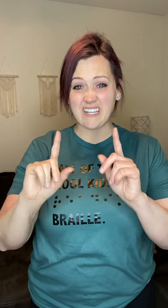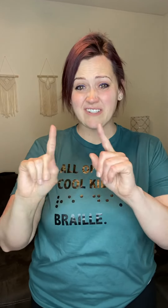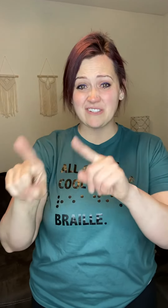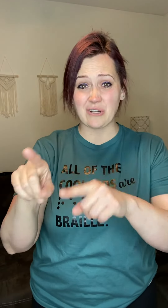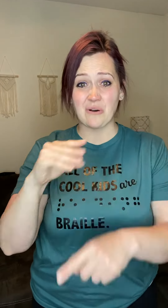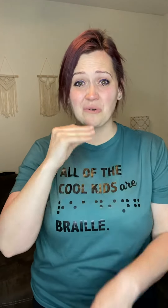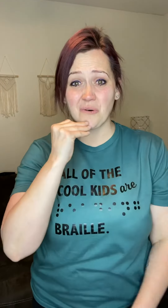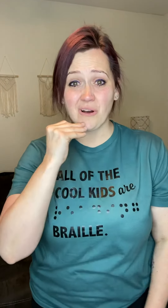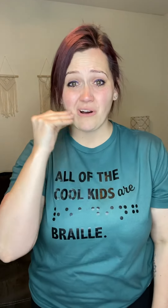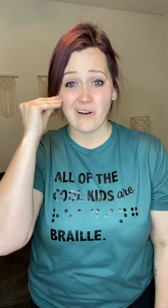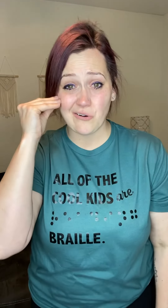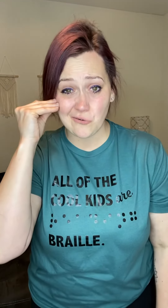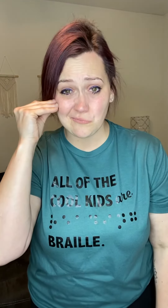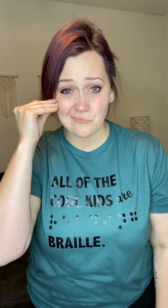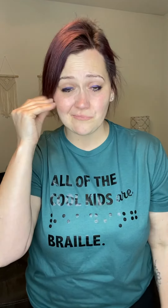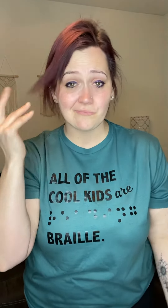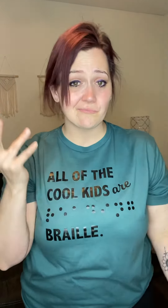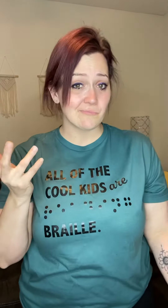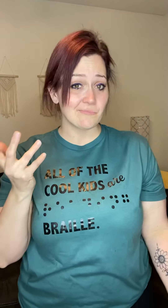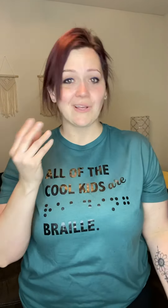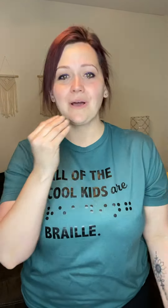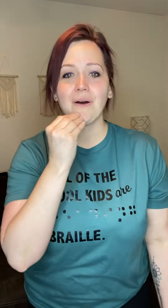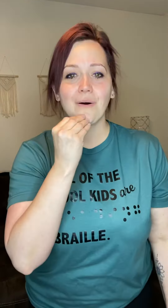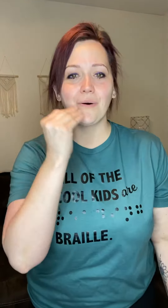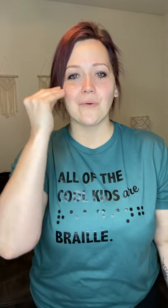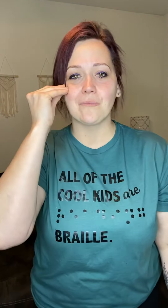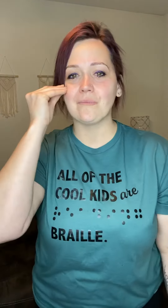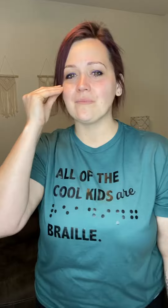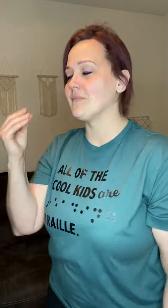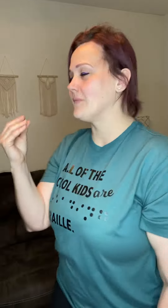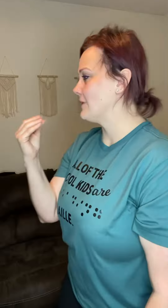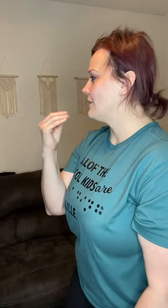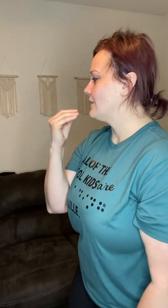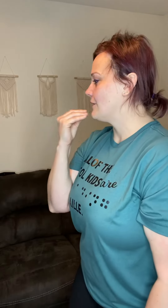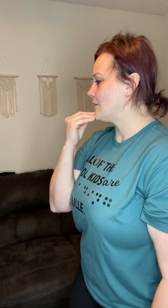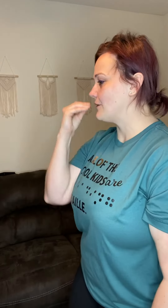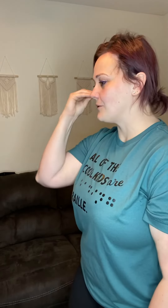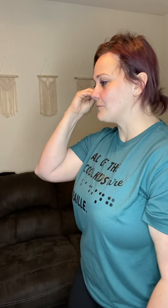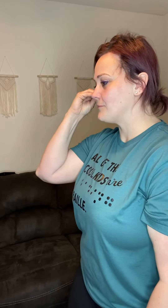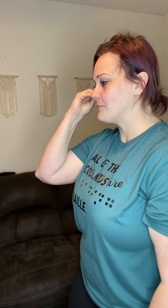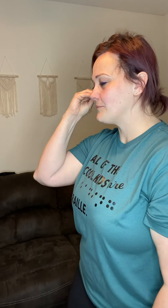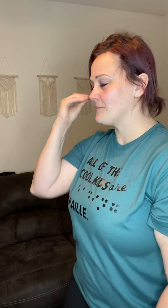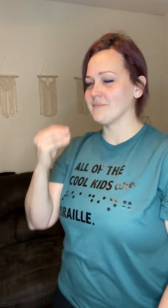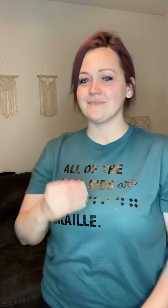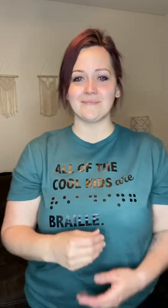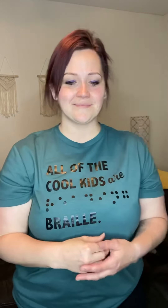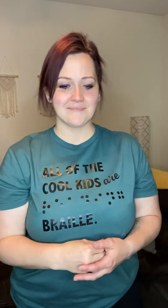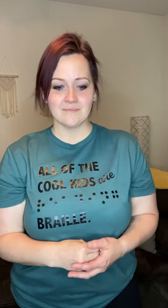to go home? Home. Home.